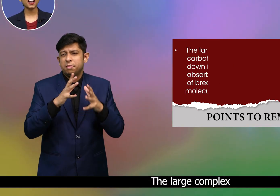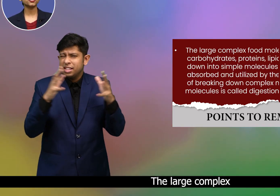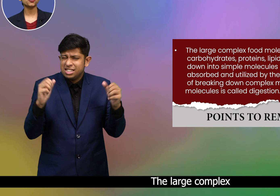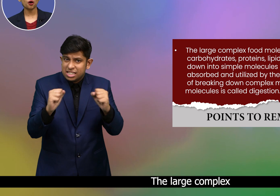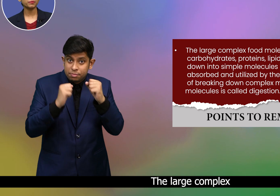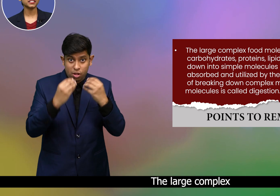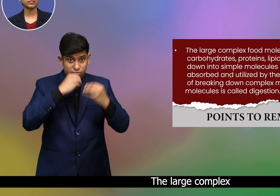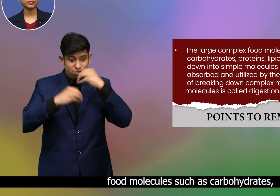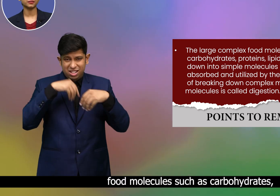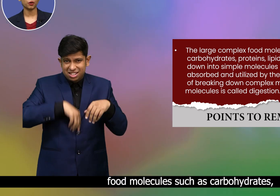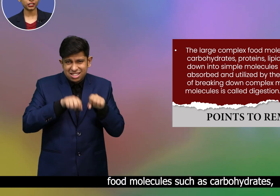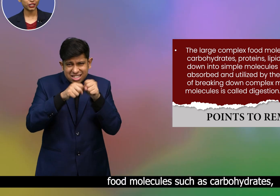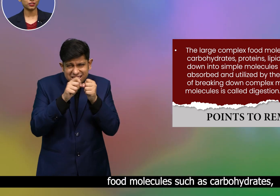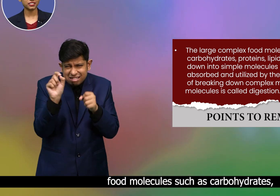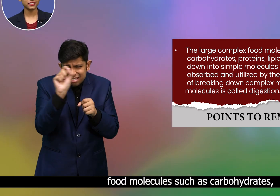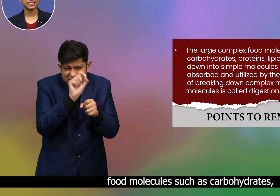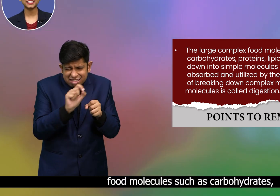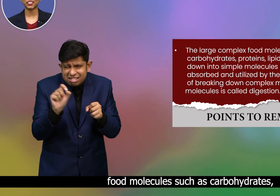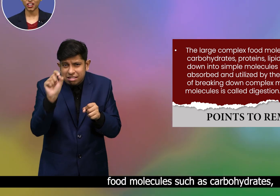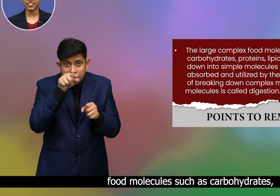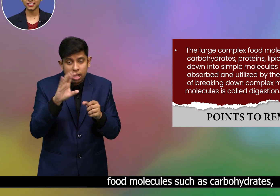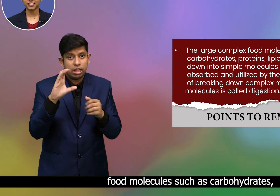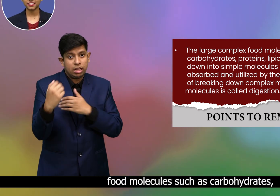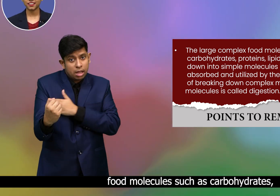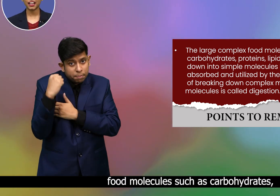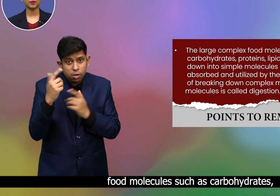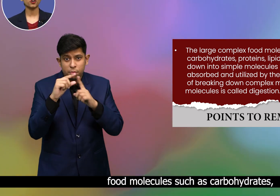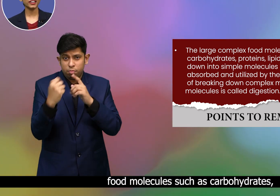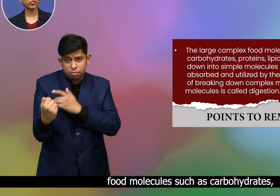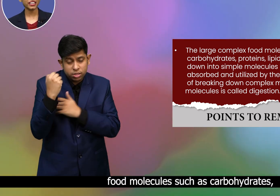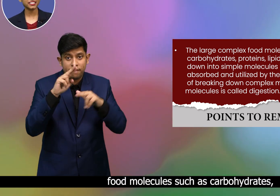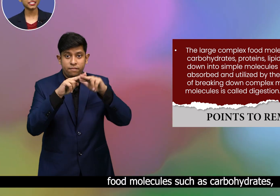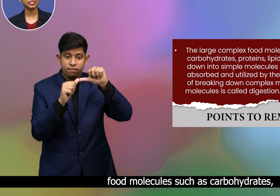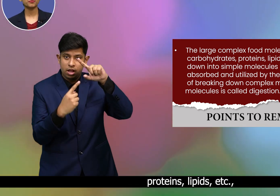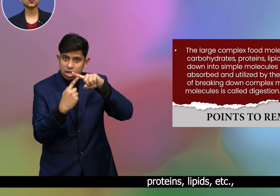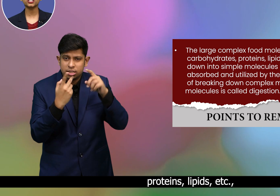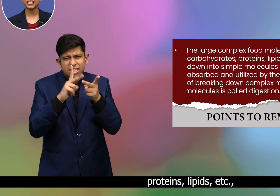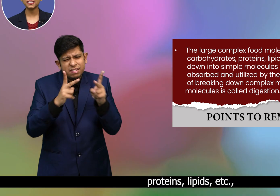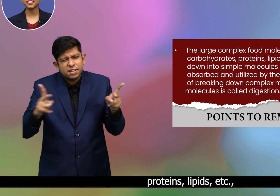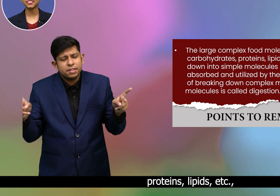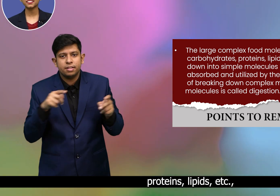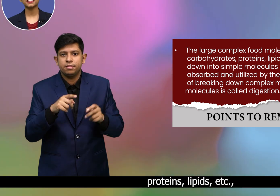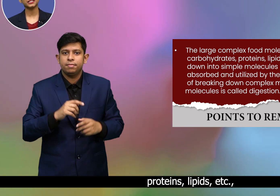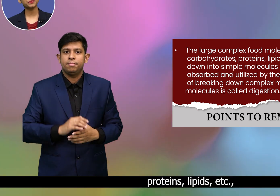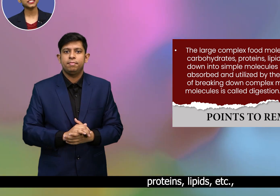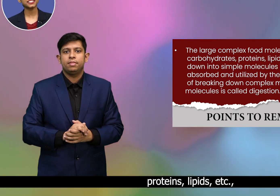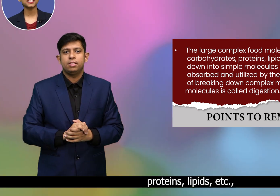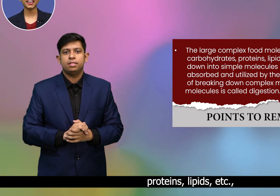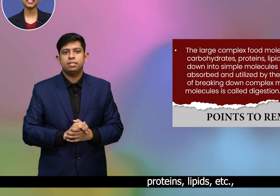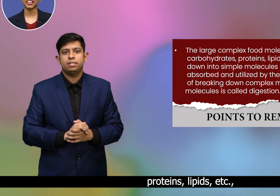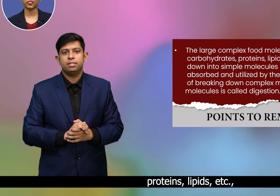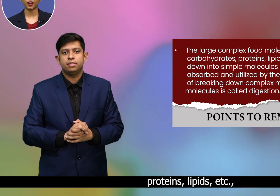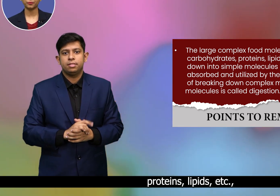The large complex food molecules such as carbohydrates, proteins,